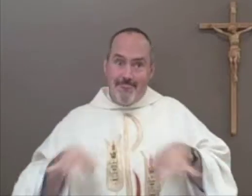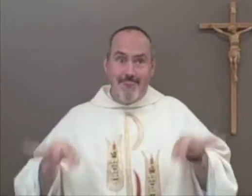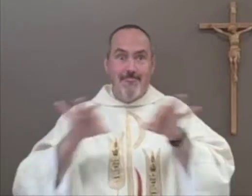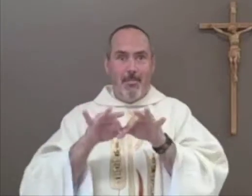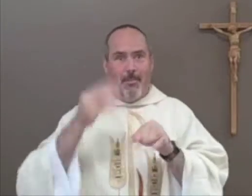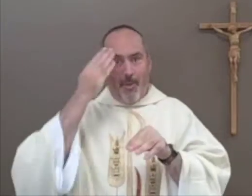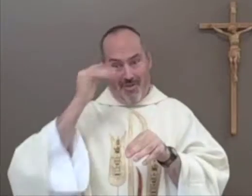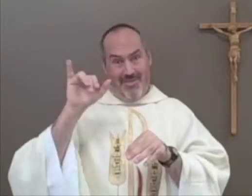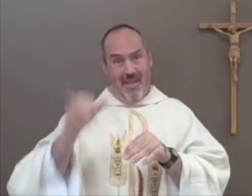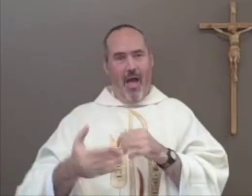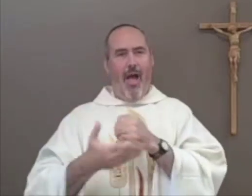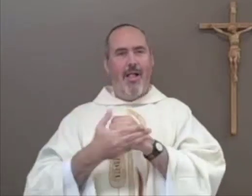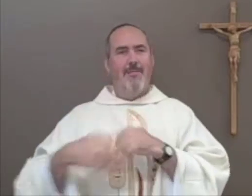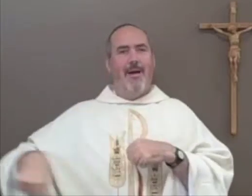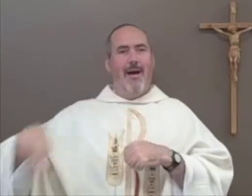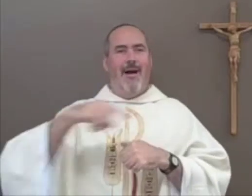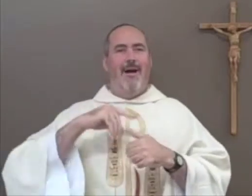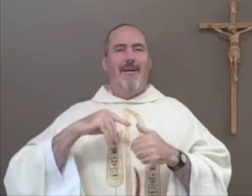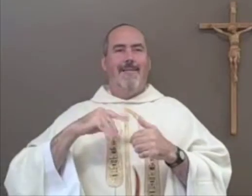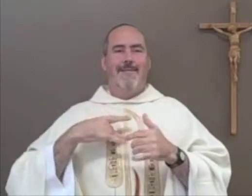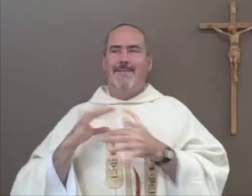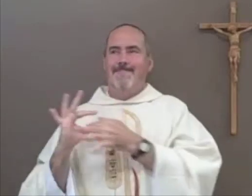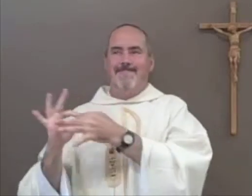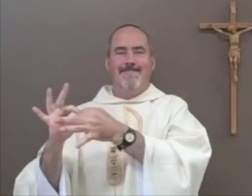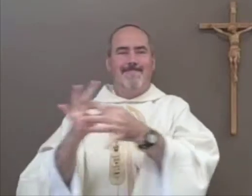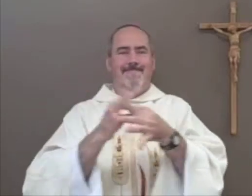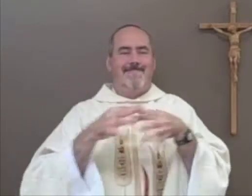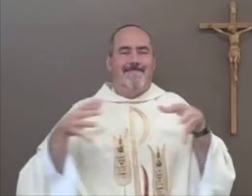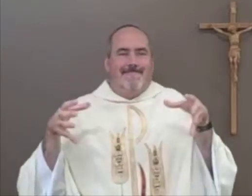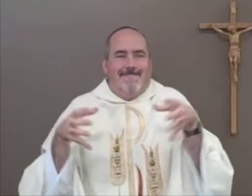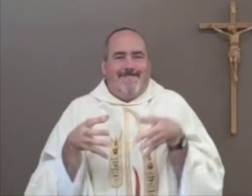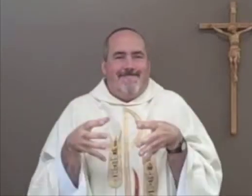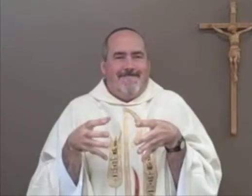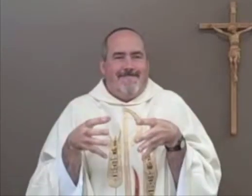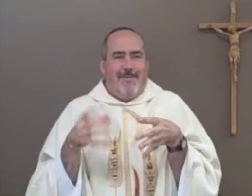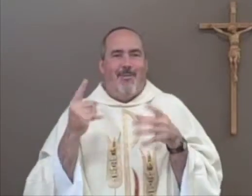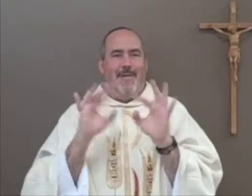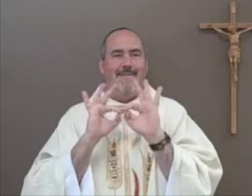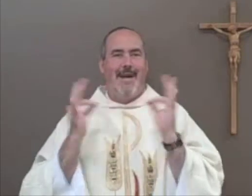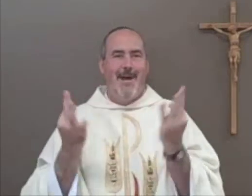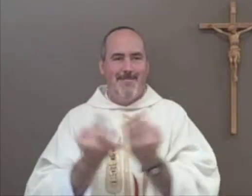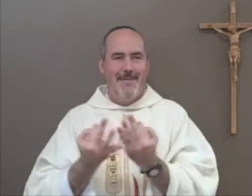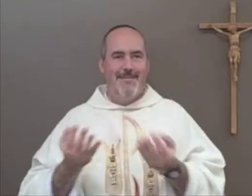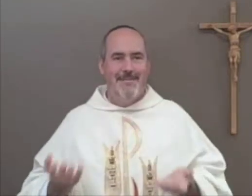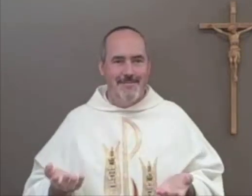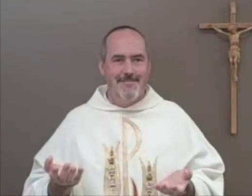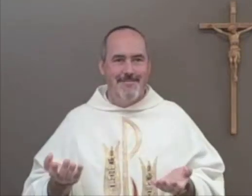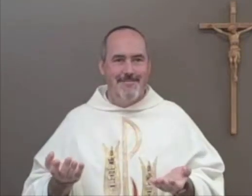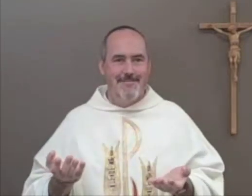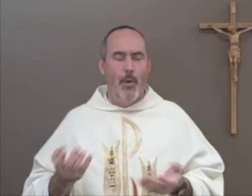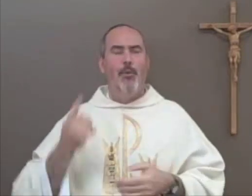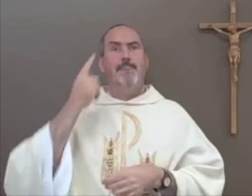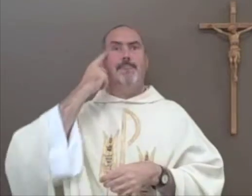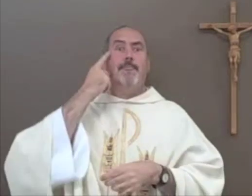long, but they are so important because that really helps us stay connected and be closer as one big